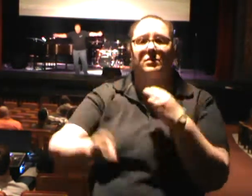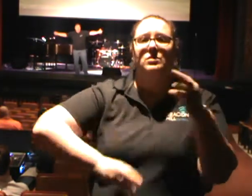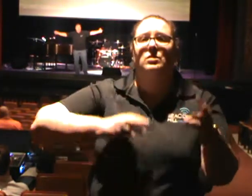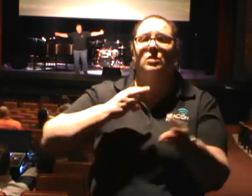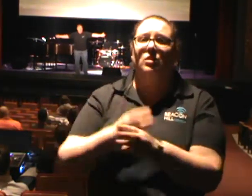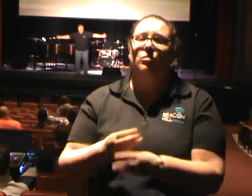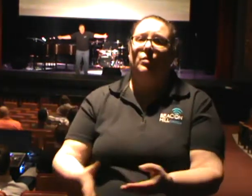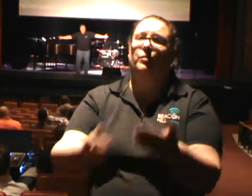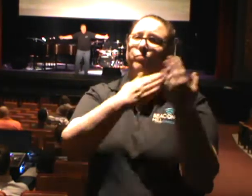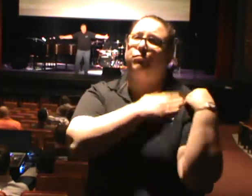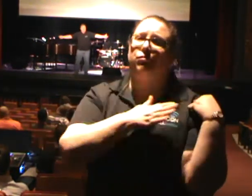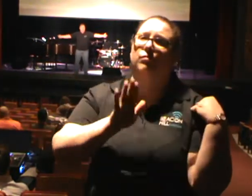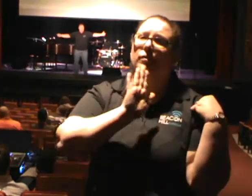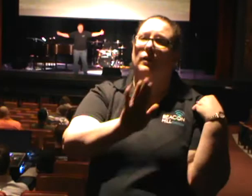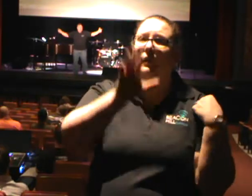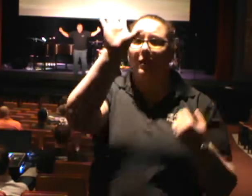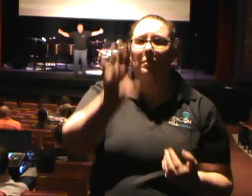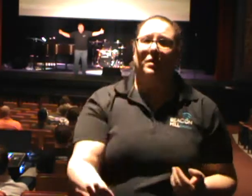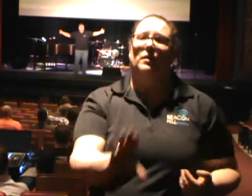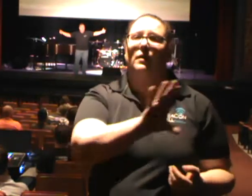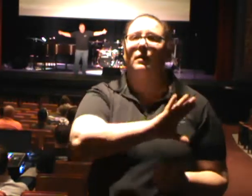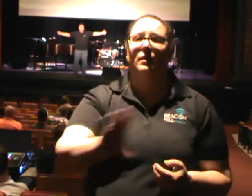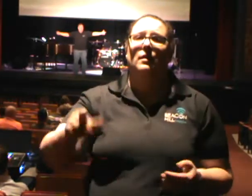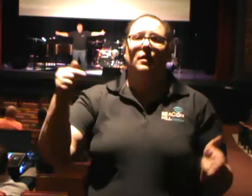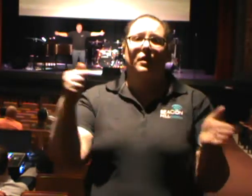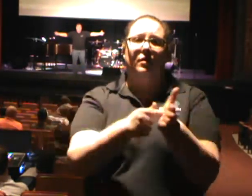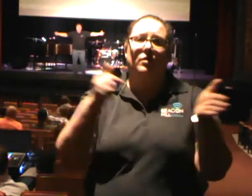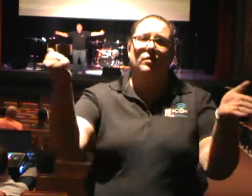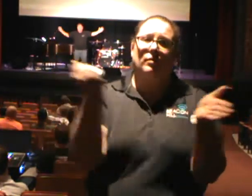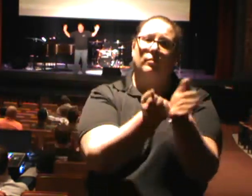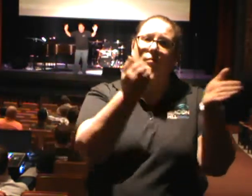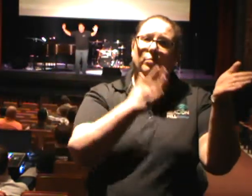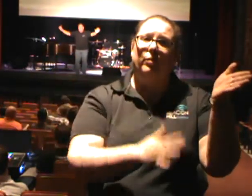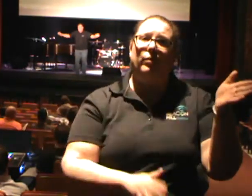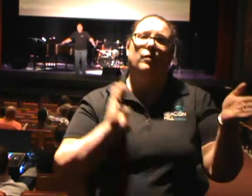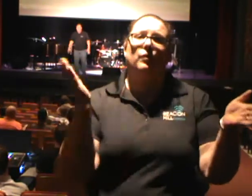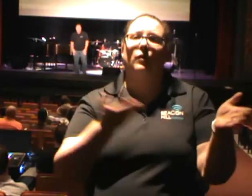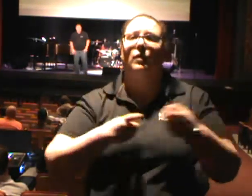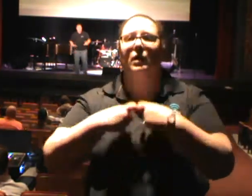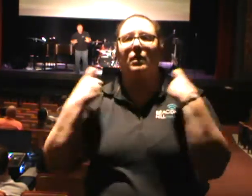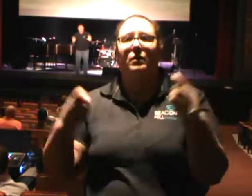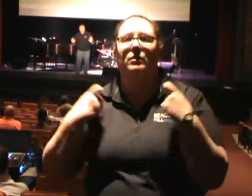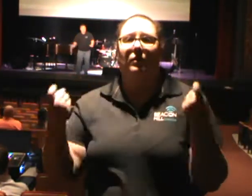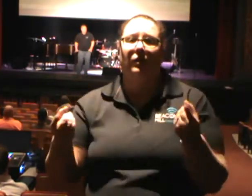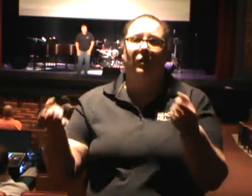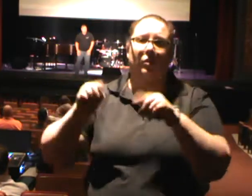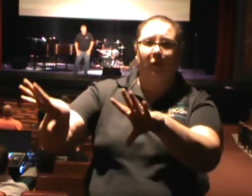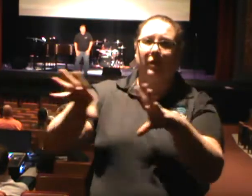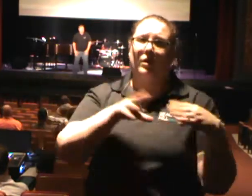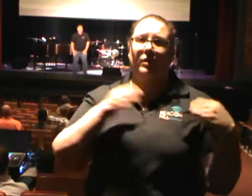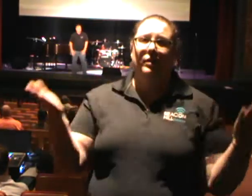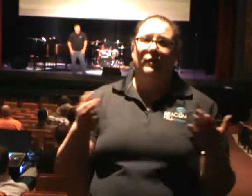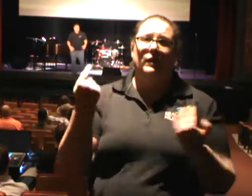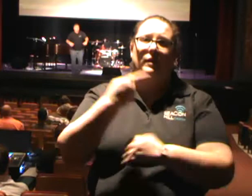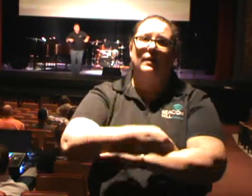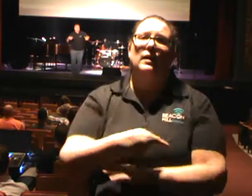him on Calvary. He was pierced for our transgression. When you leave here today, just read Isaiah